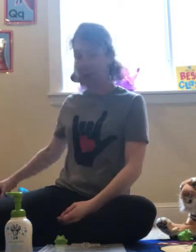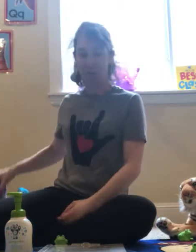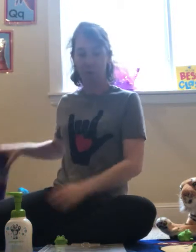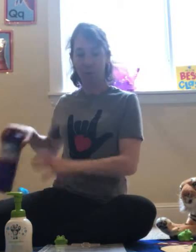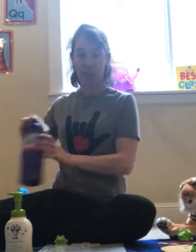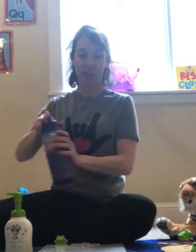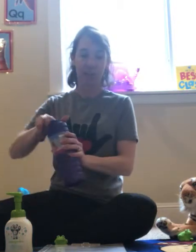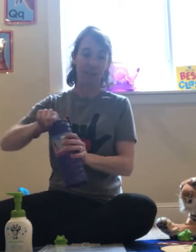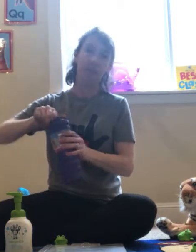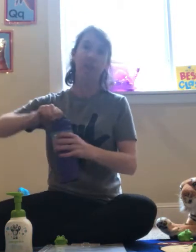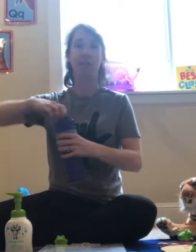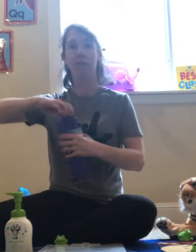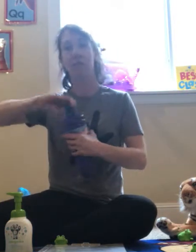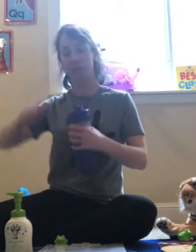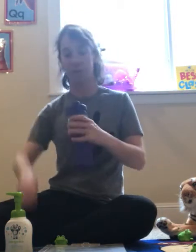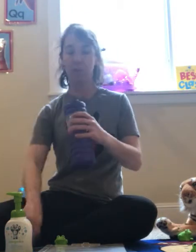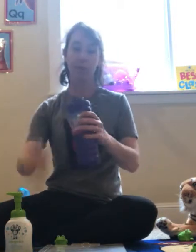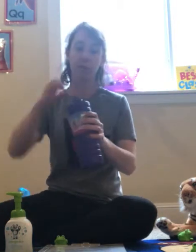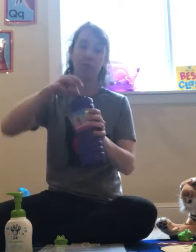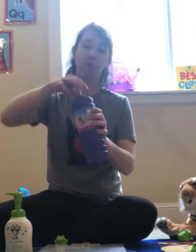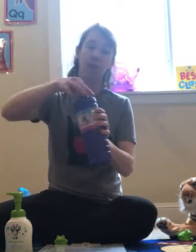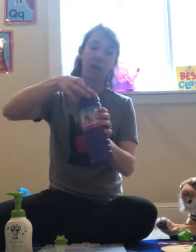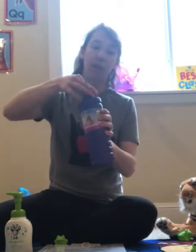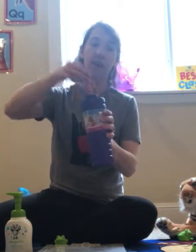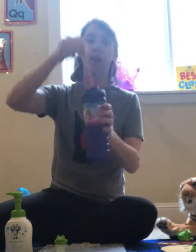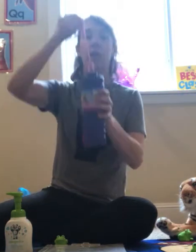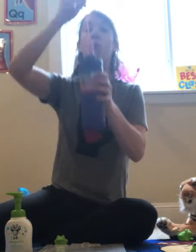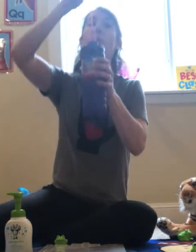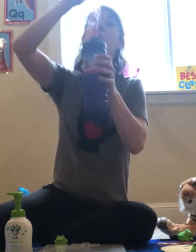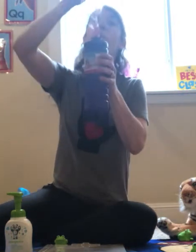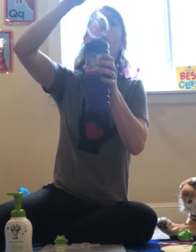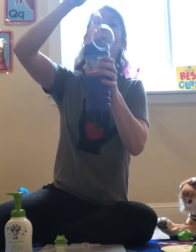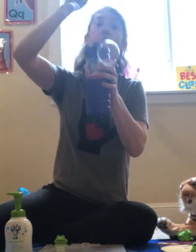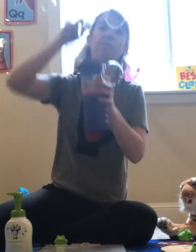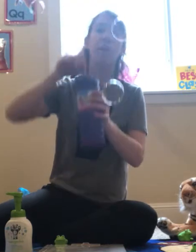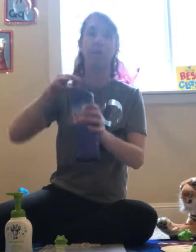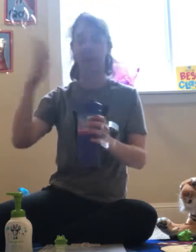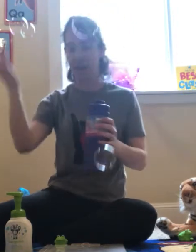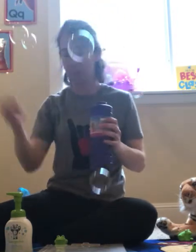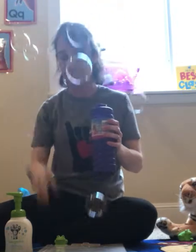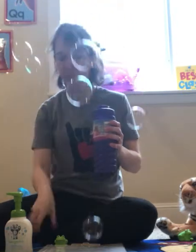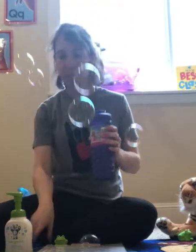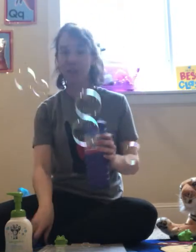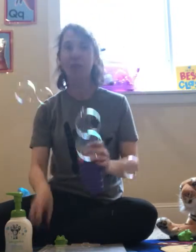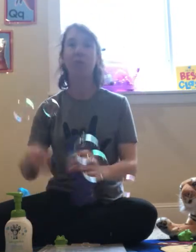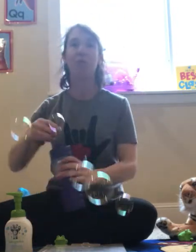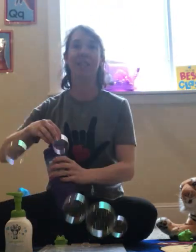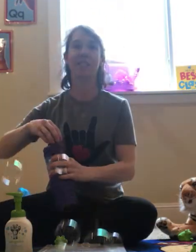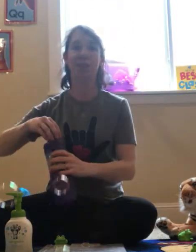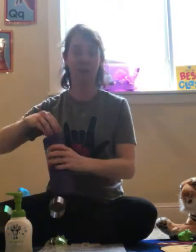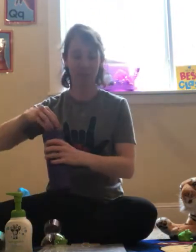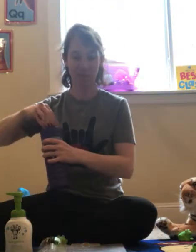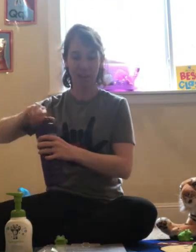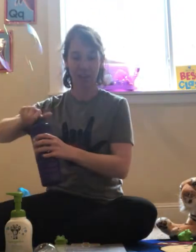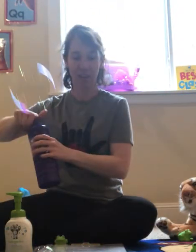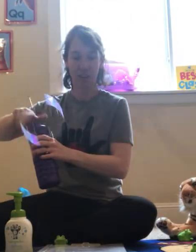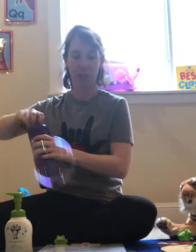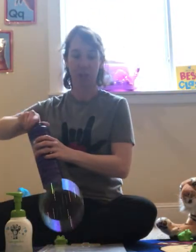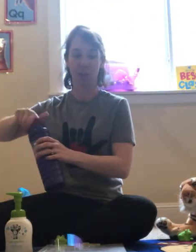and we, do, and we have bubble time through that song. When the song